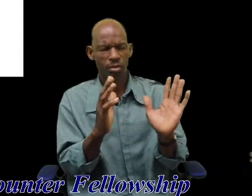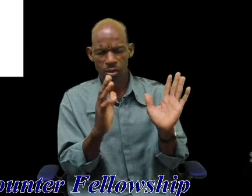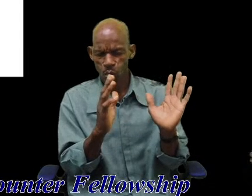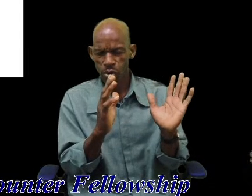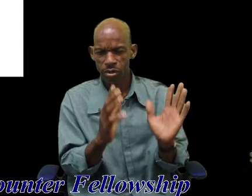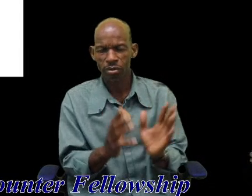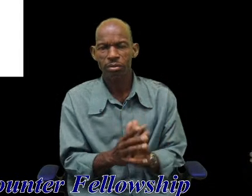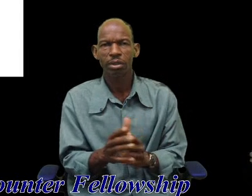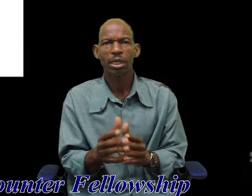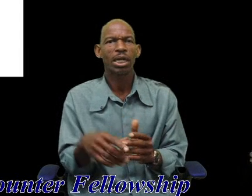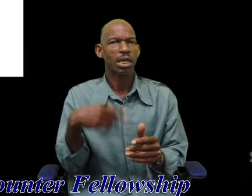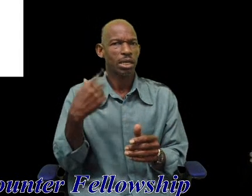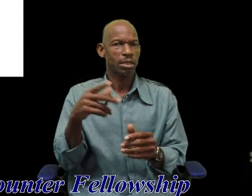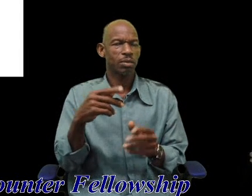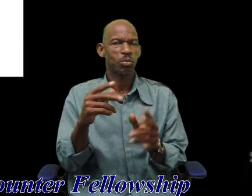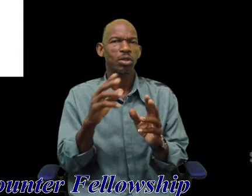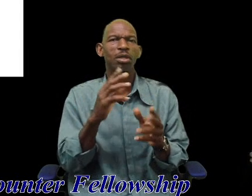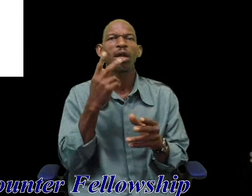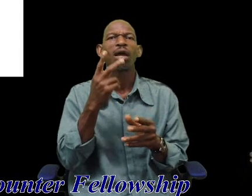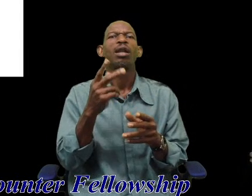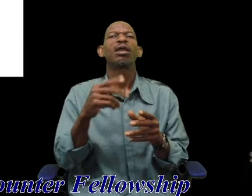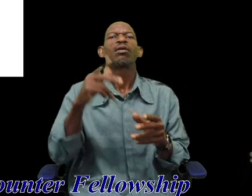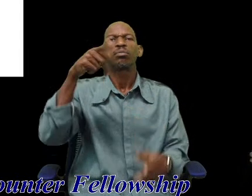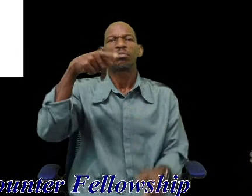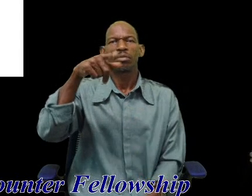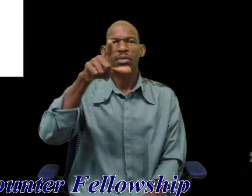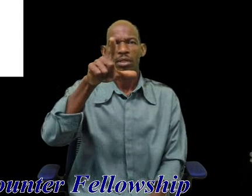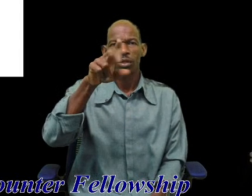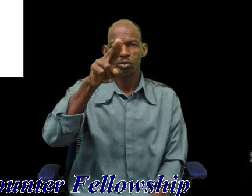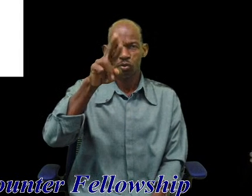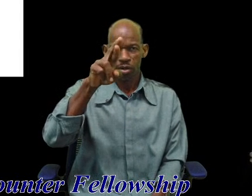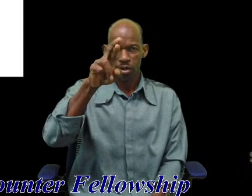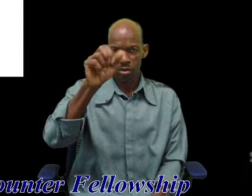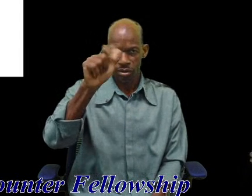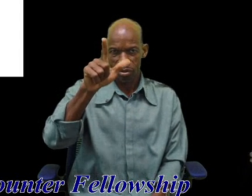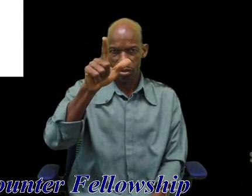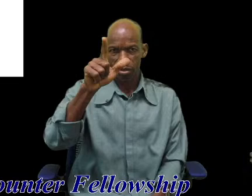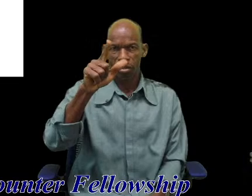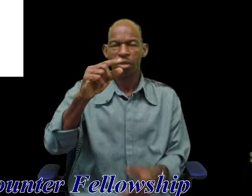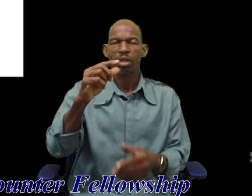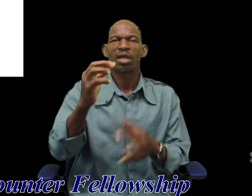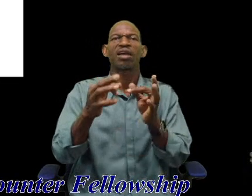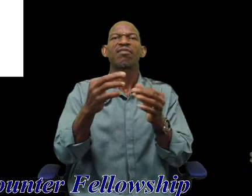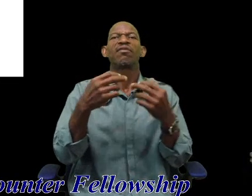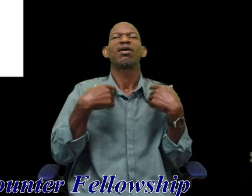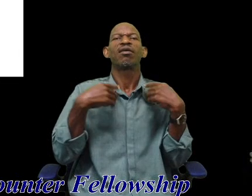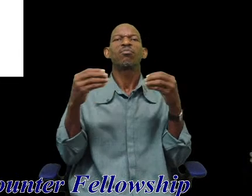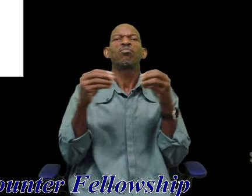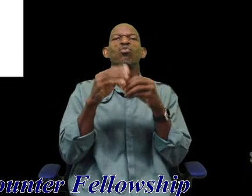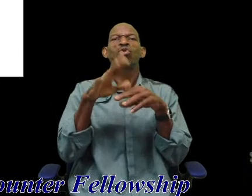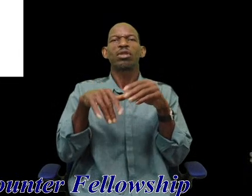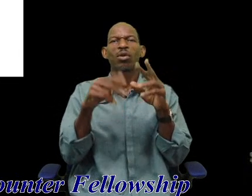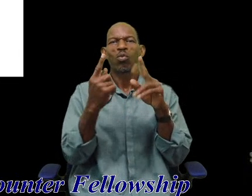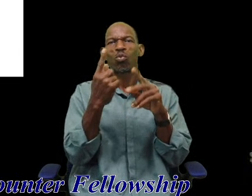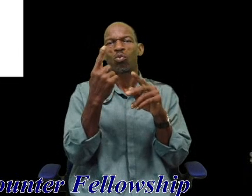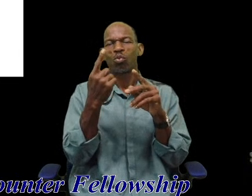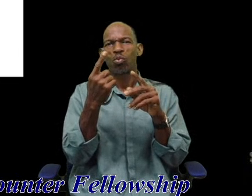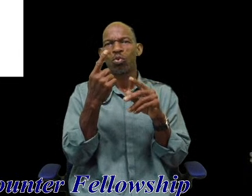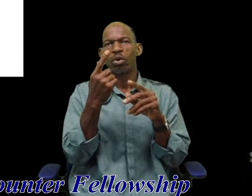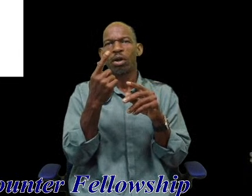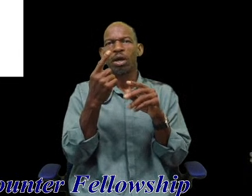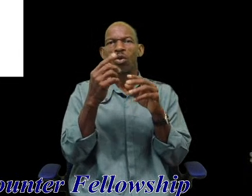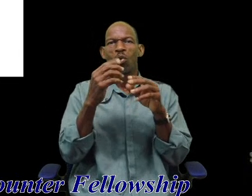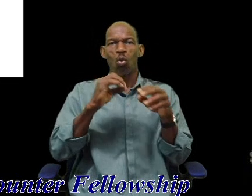compare plural where the owner is more than one owners, and we're going to compare it with the